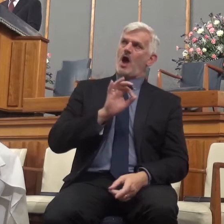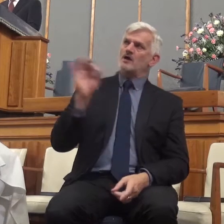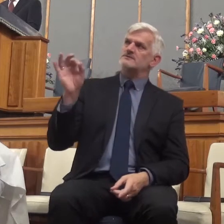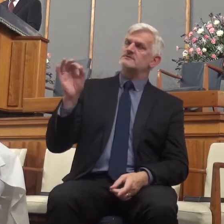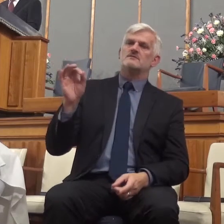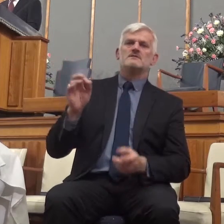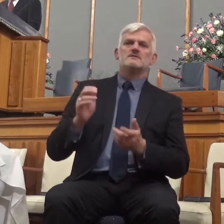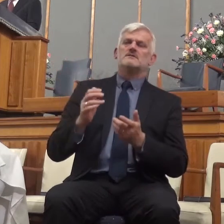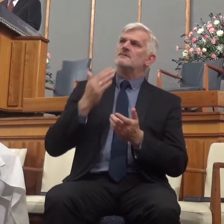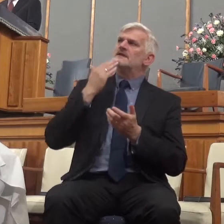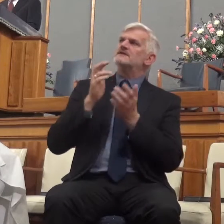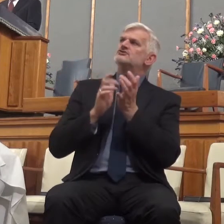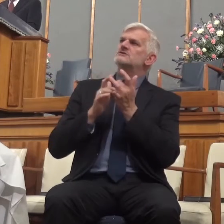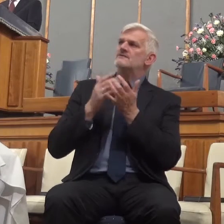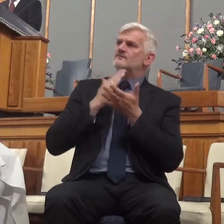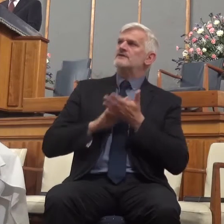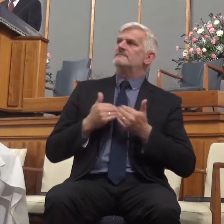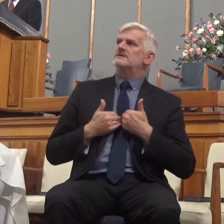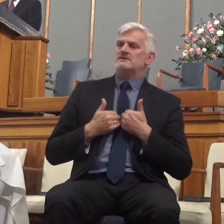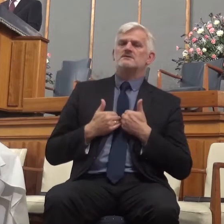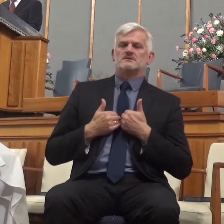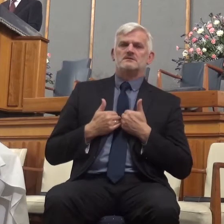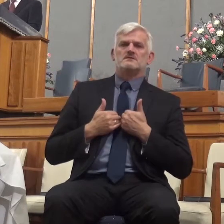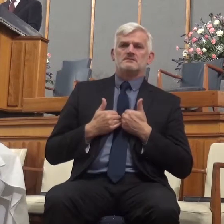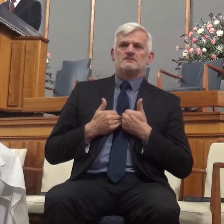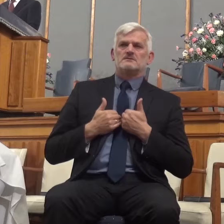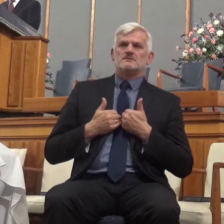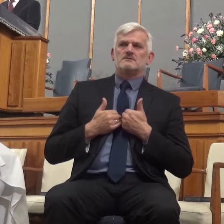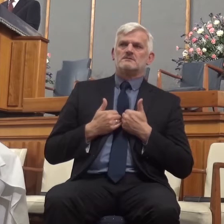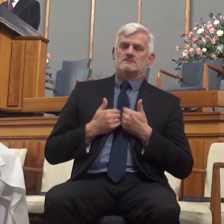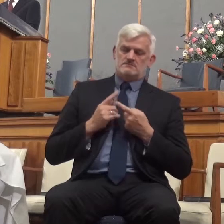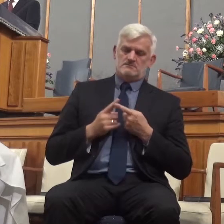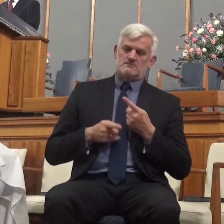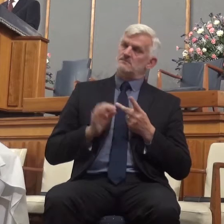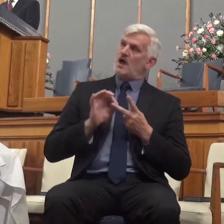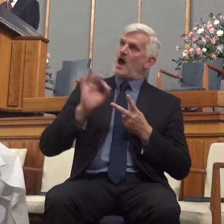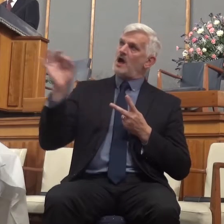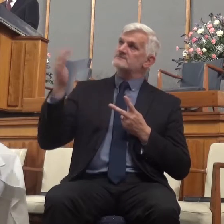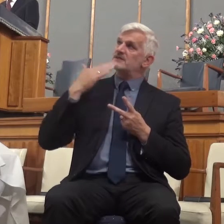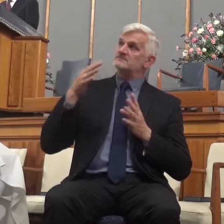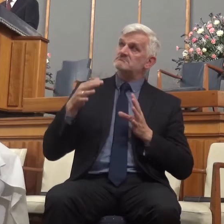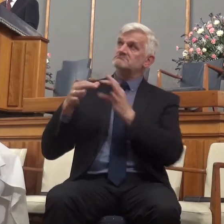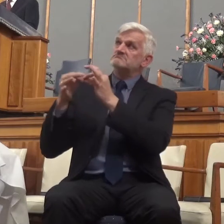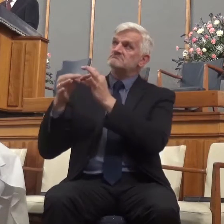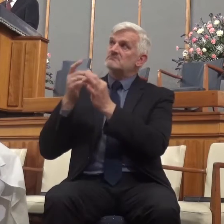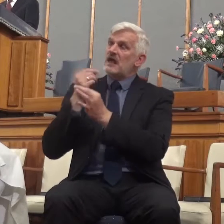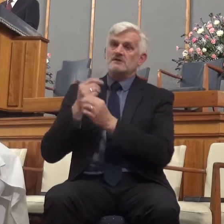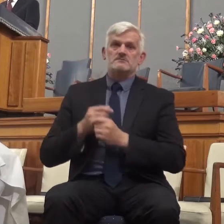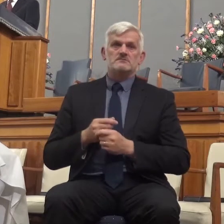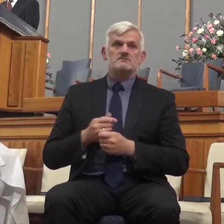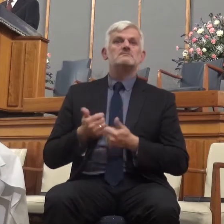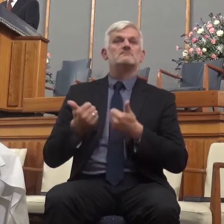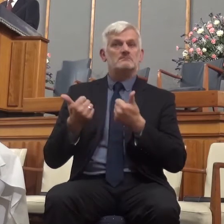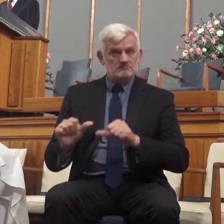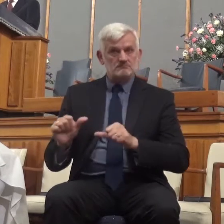pardon and for forgiveness, by seeking reconciliation with God. And only then can we have